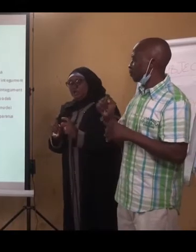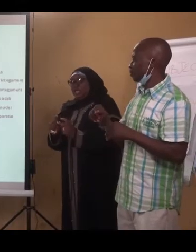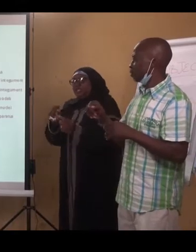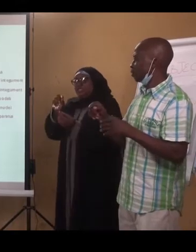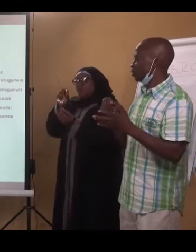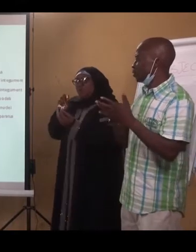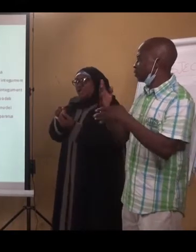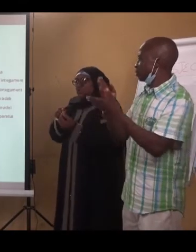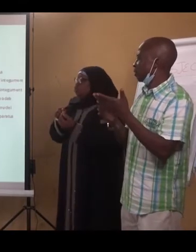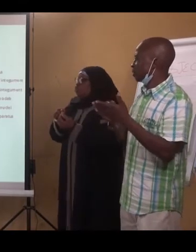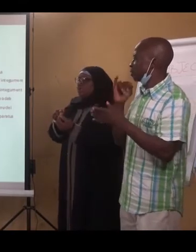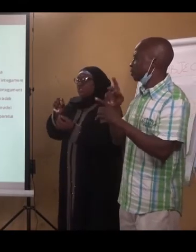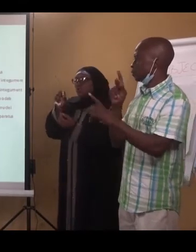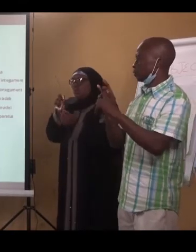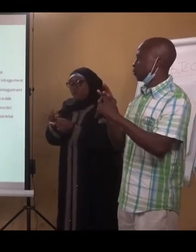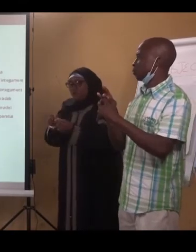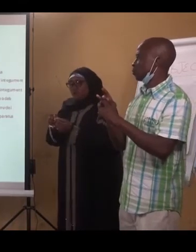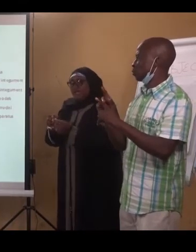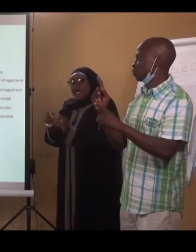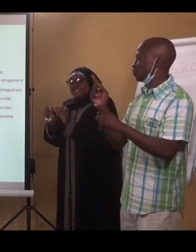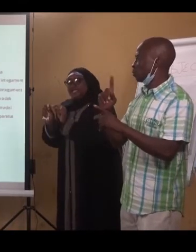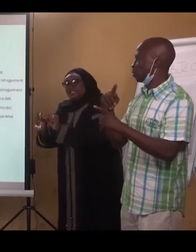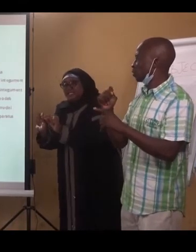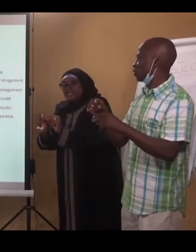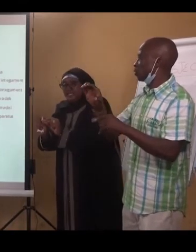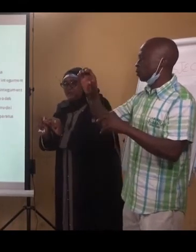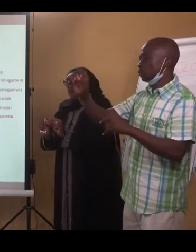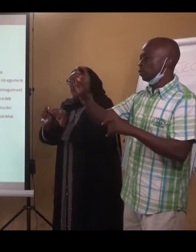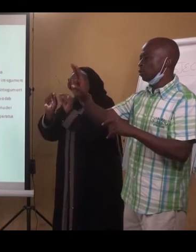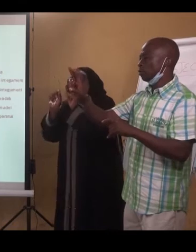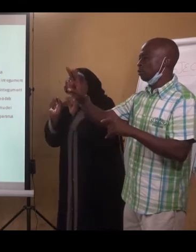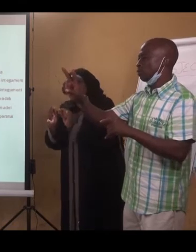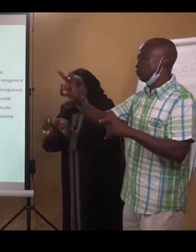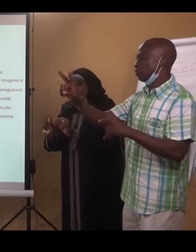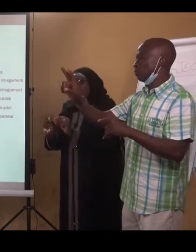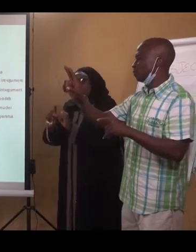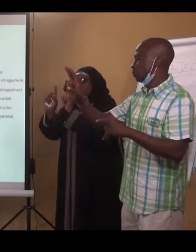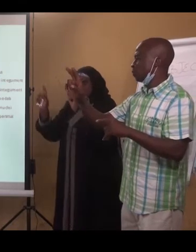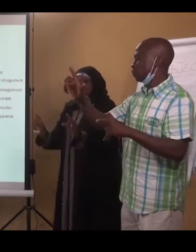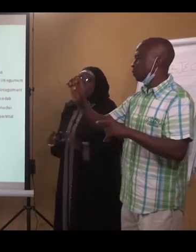is the point through which the ovule attaches itself to the placenta in the ovary.